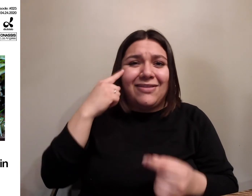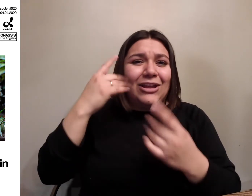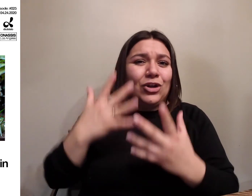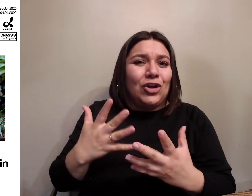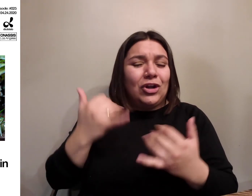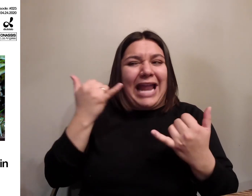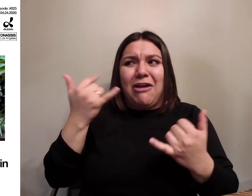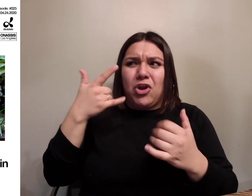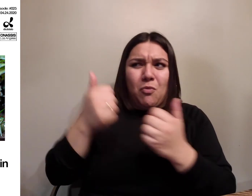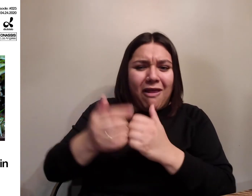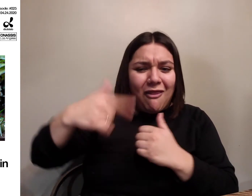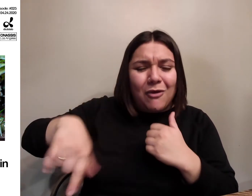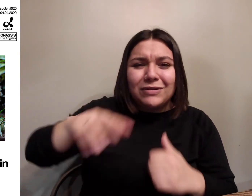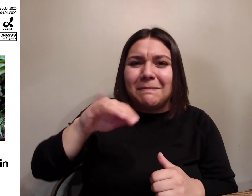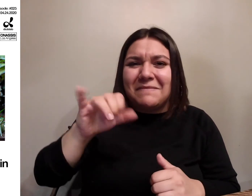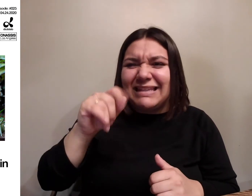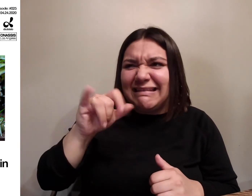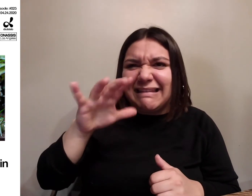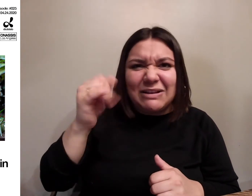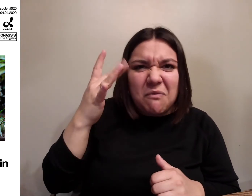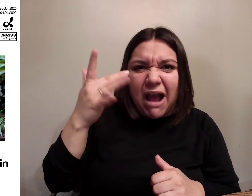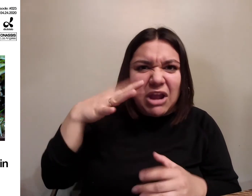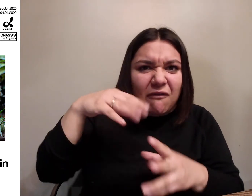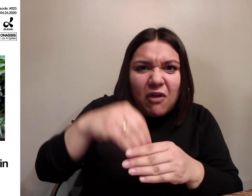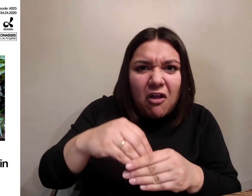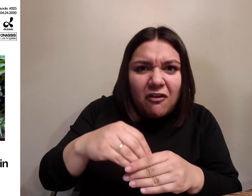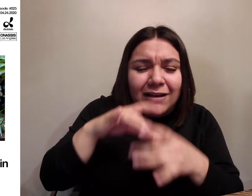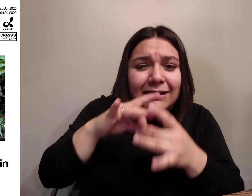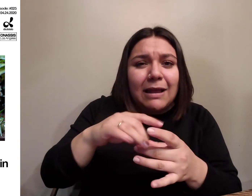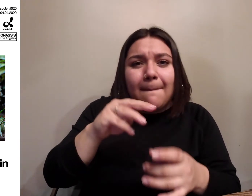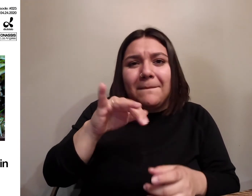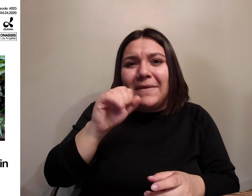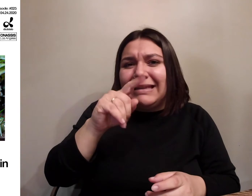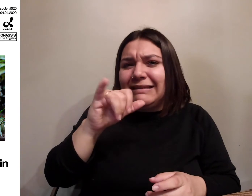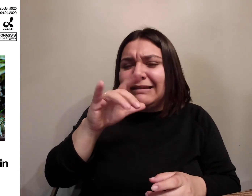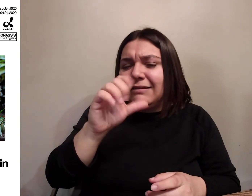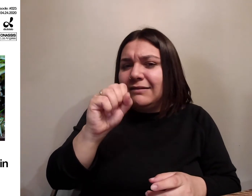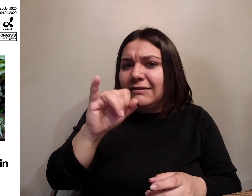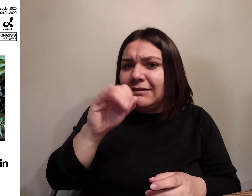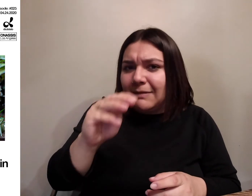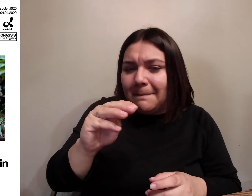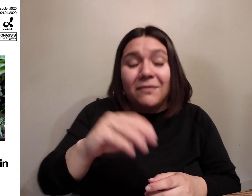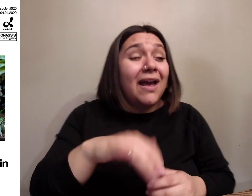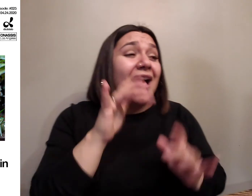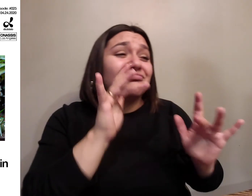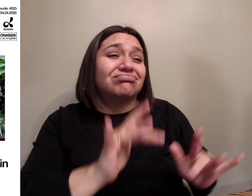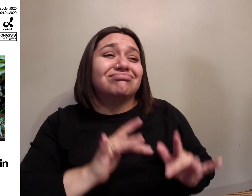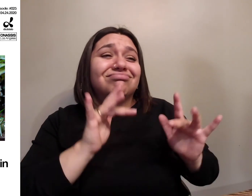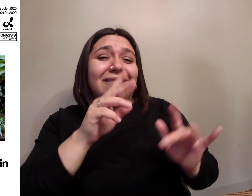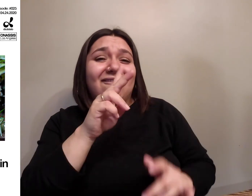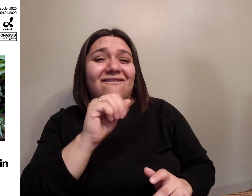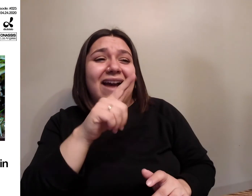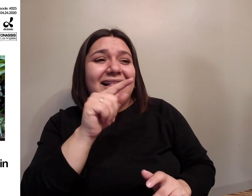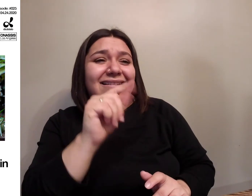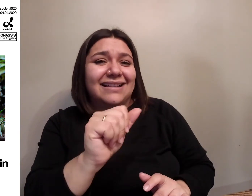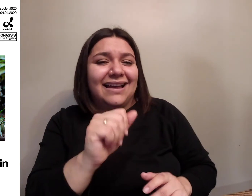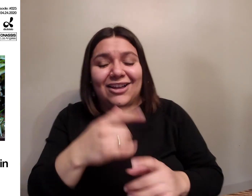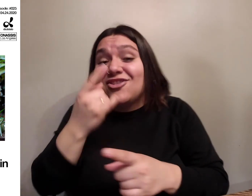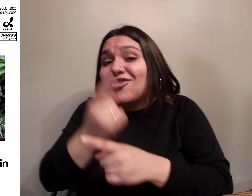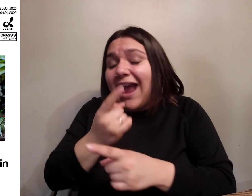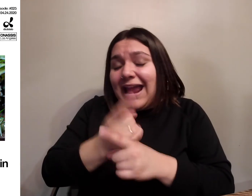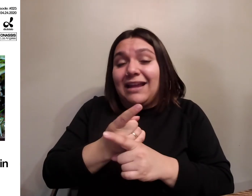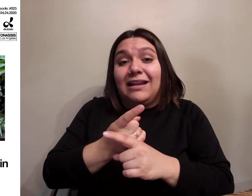And really, in a way, it speaks so strongly against all